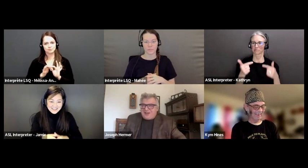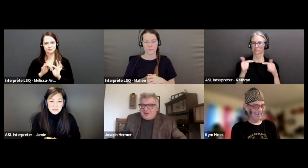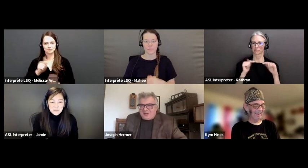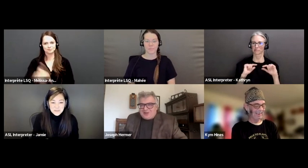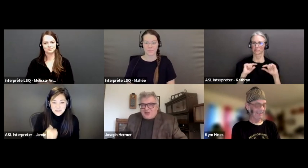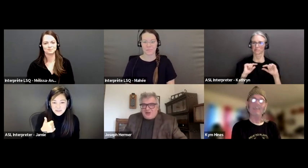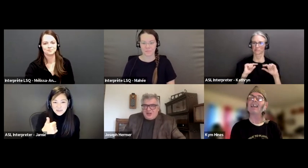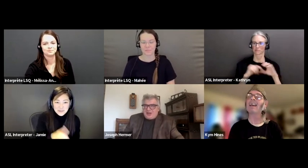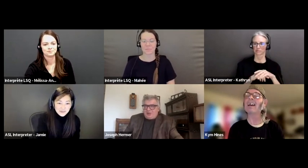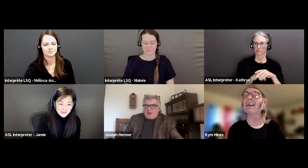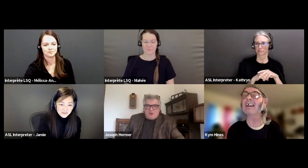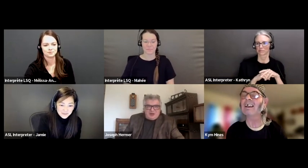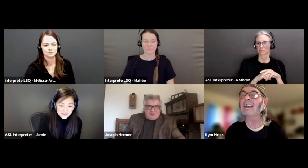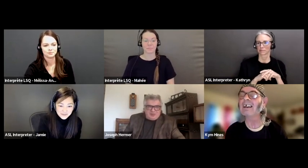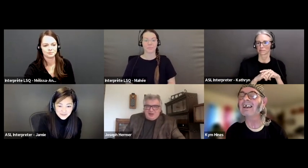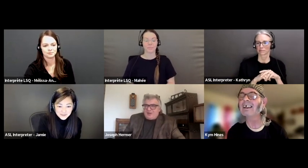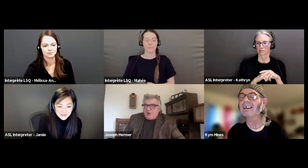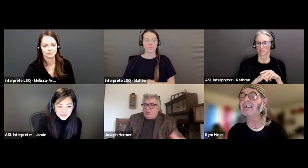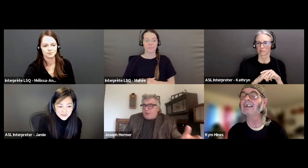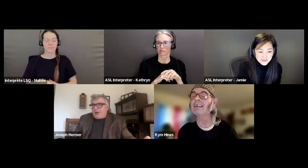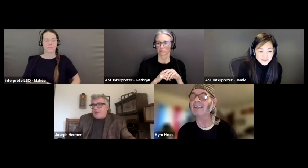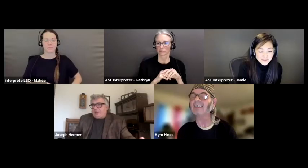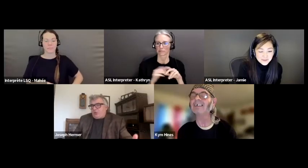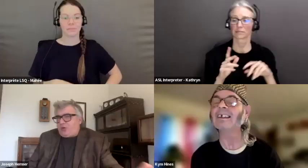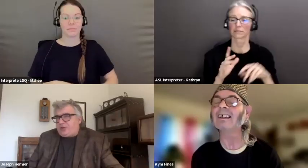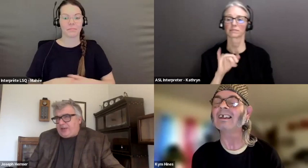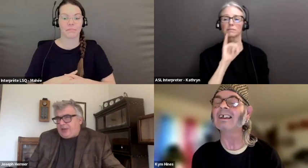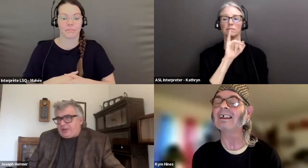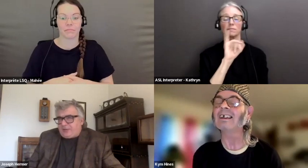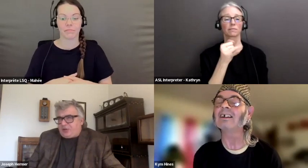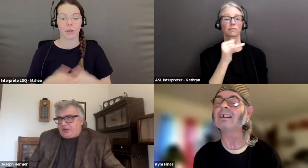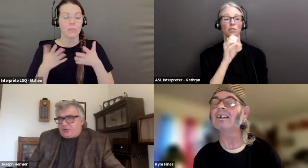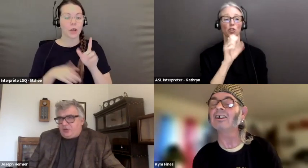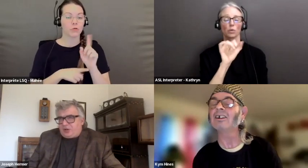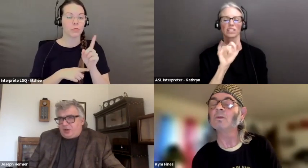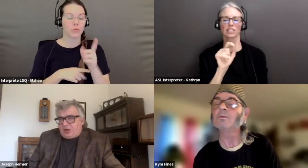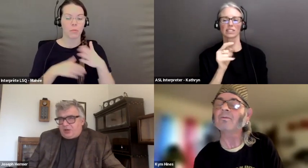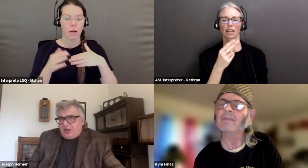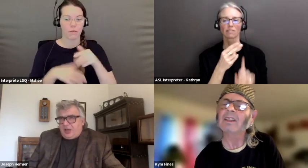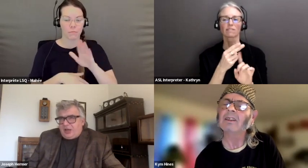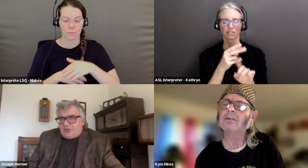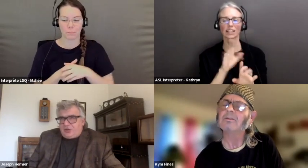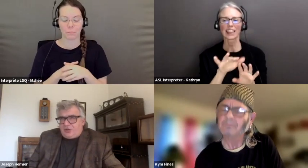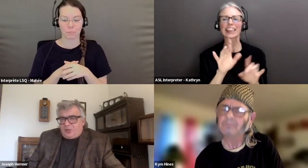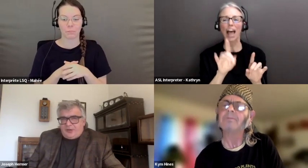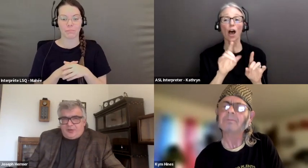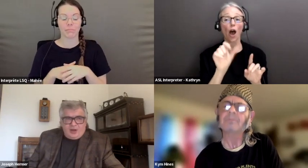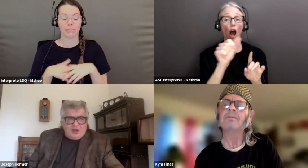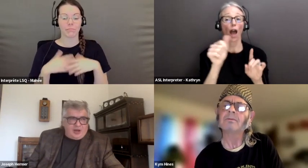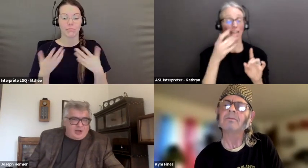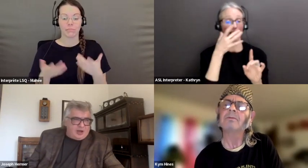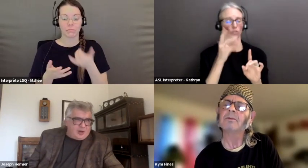entrenched I think we're up to a minute. We have a minute left. Well, but one of the almost second meetings of entrenched, which goes along, has to do